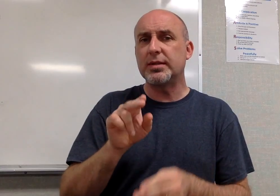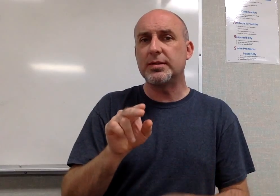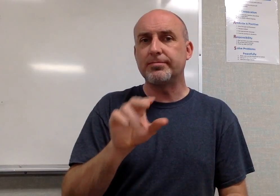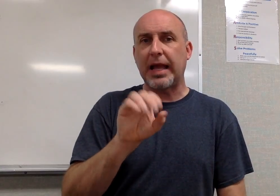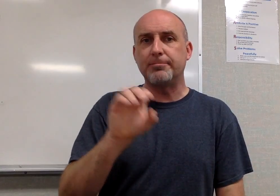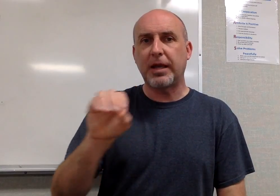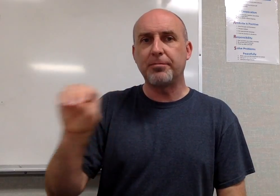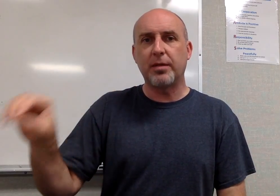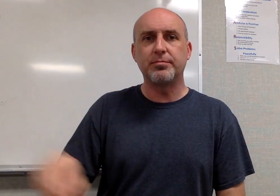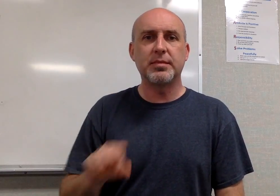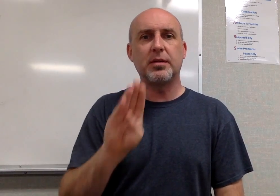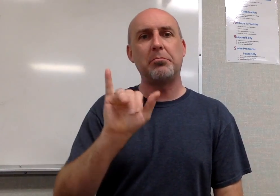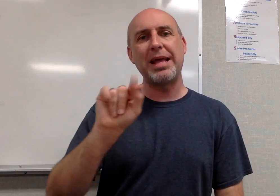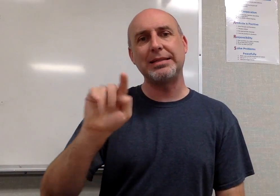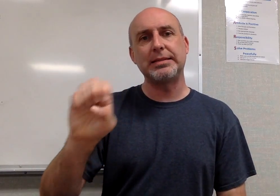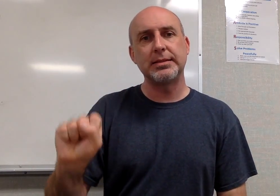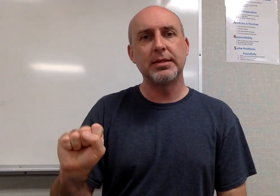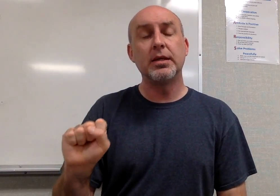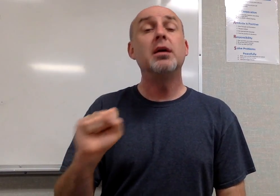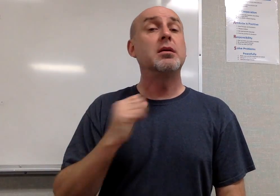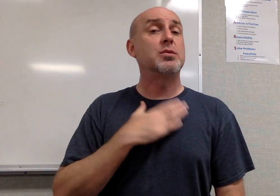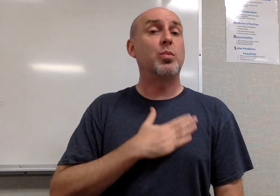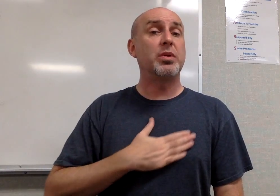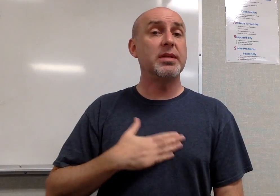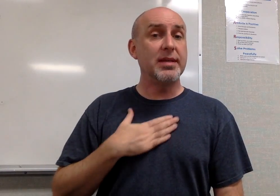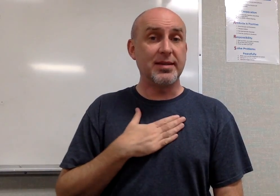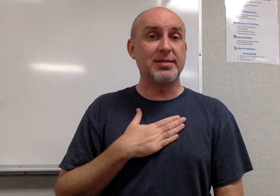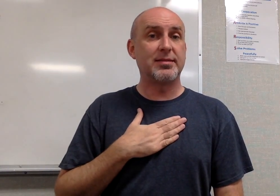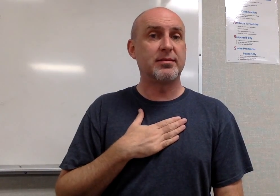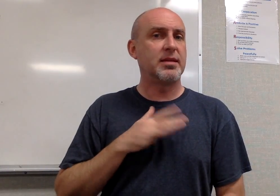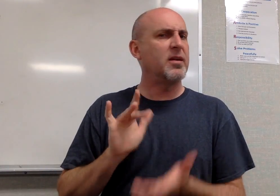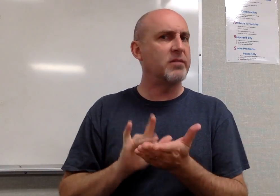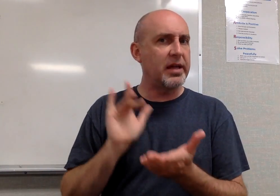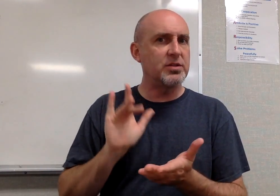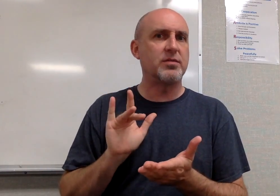little bites. So please take advantage